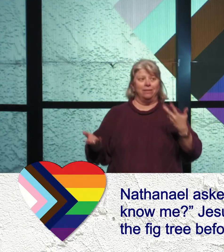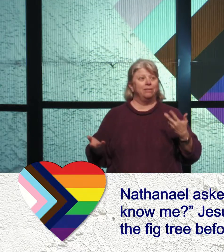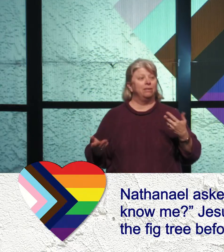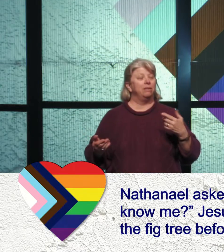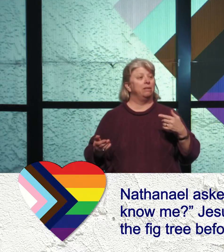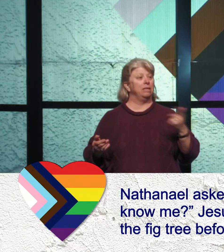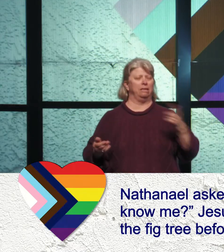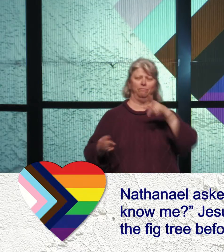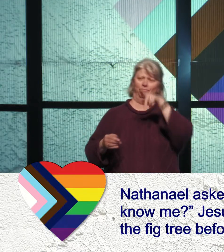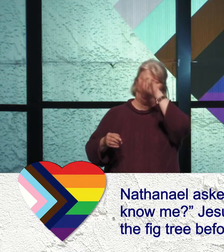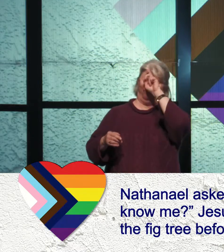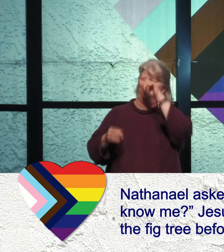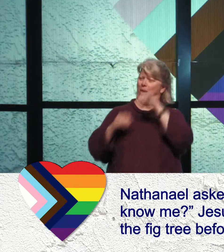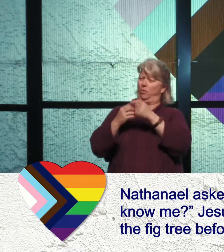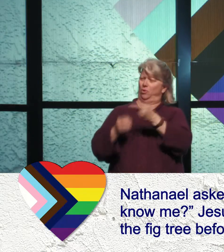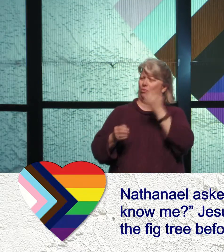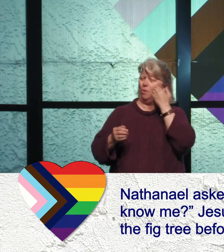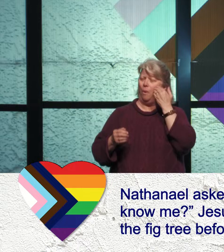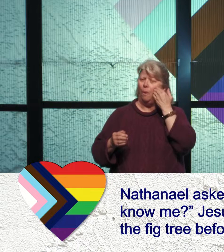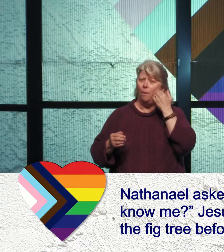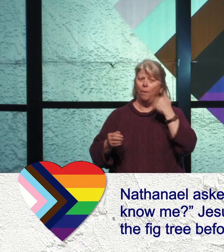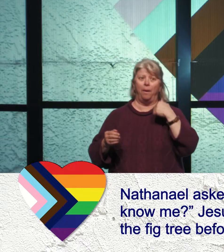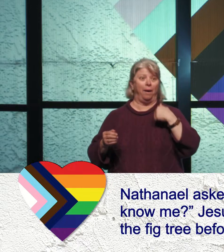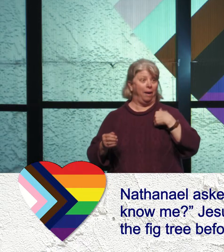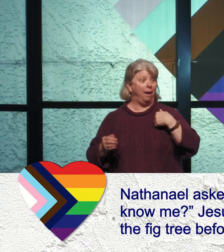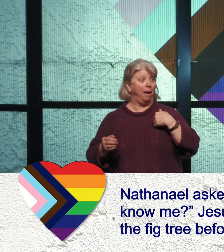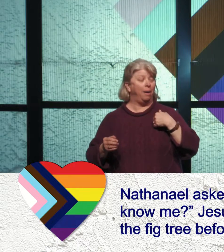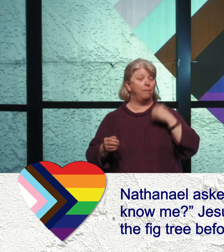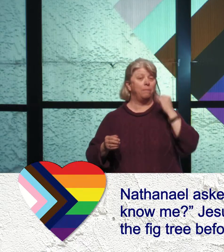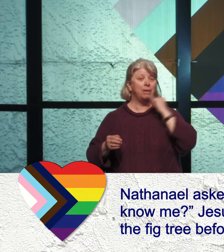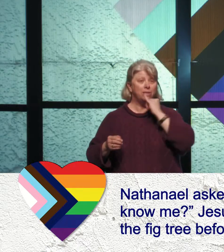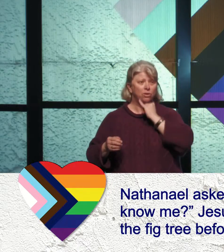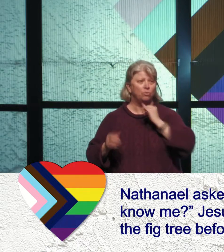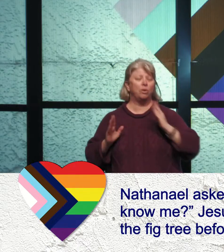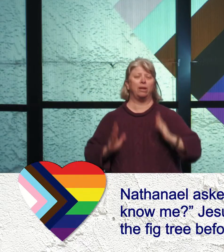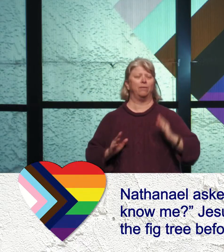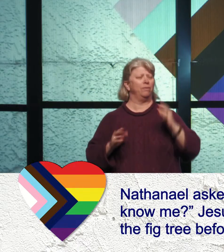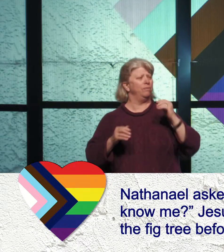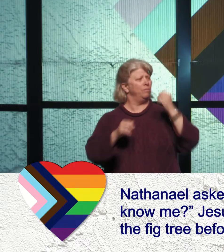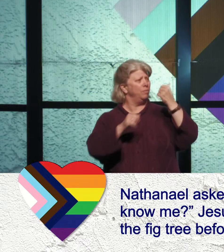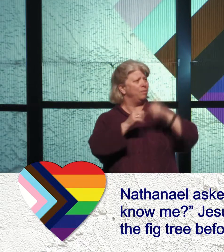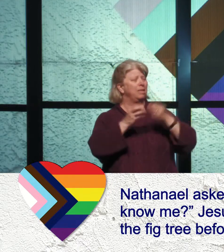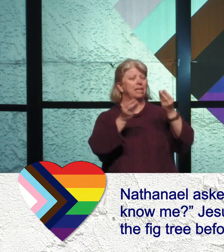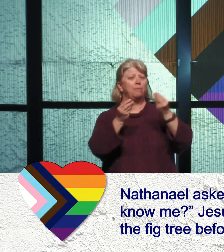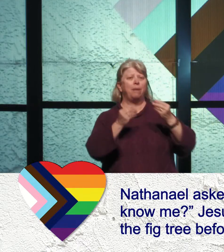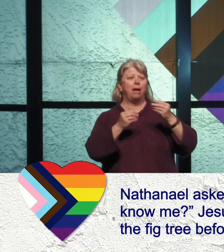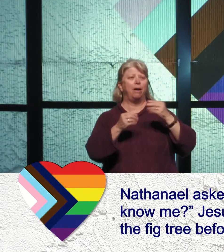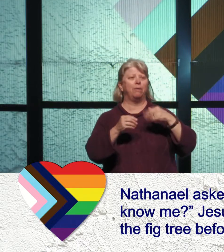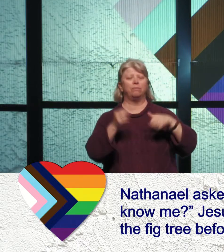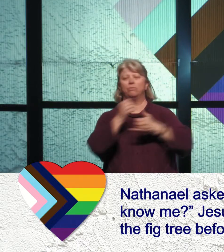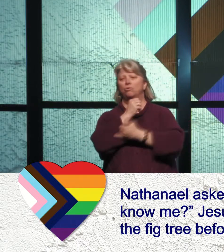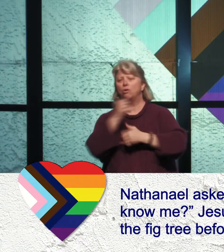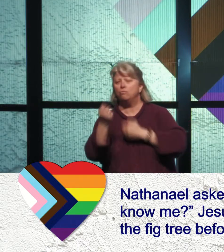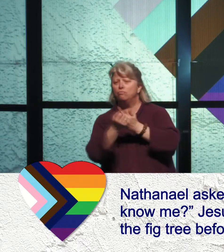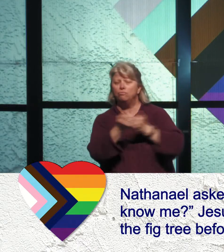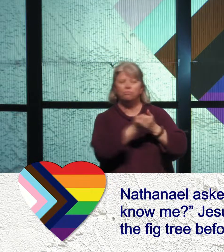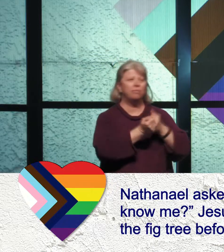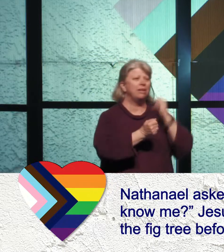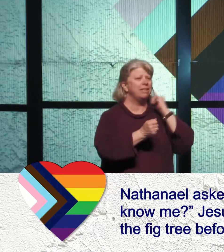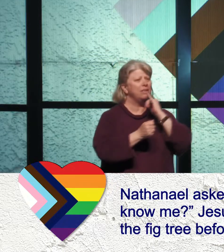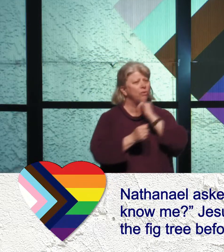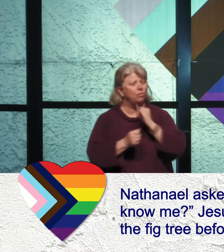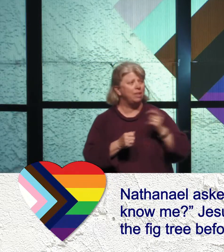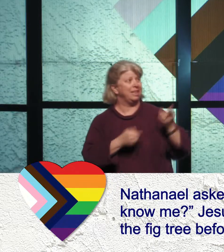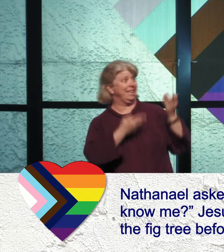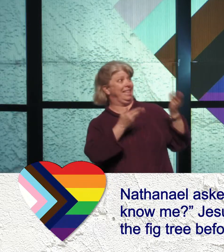he's like skeptical. Like, how could you know that I am the Israelite? Now again, remember, think about nationalism. Think about Israelite. This is